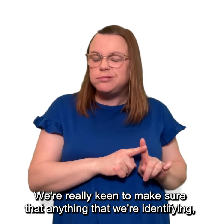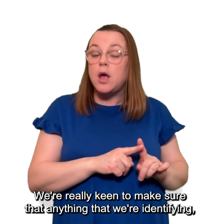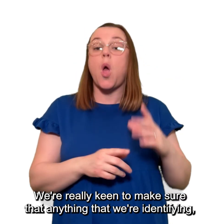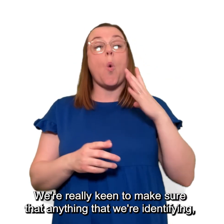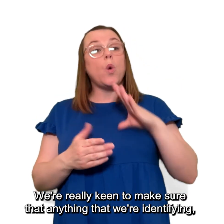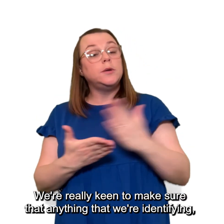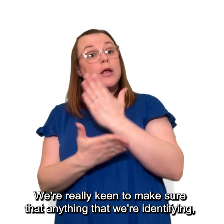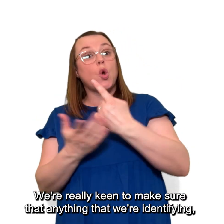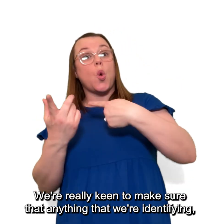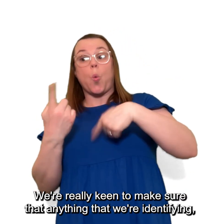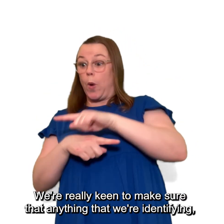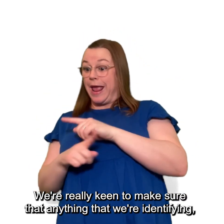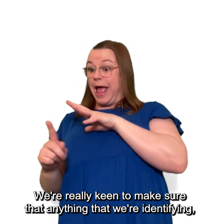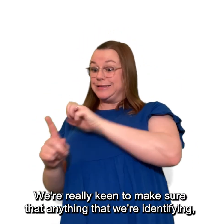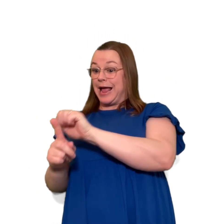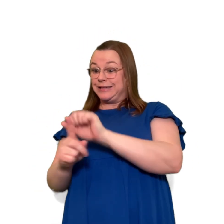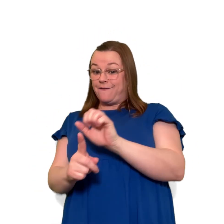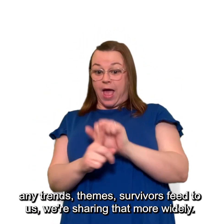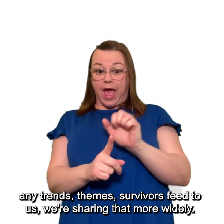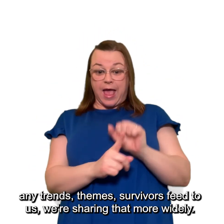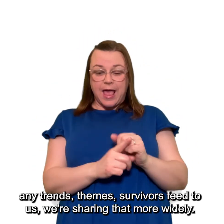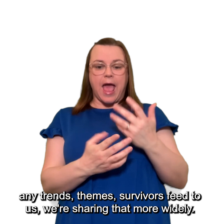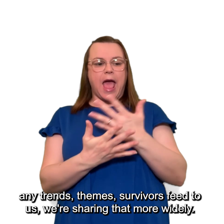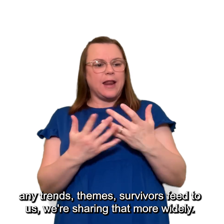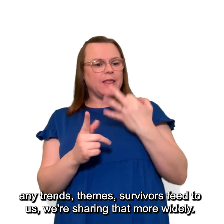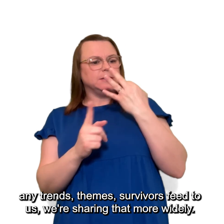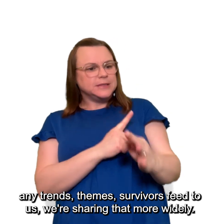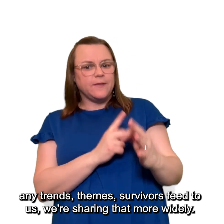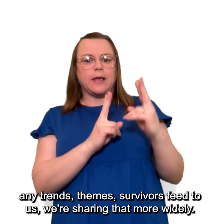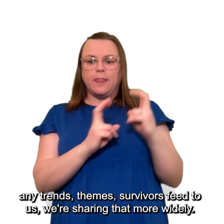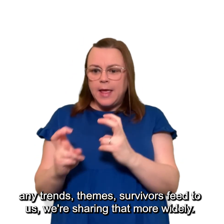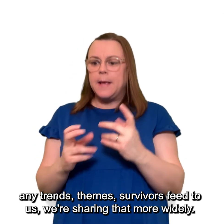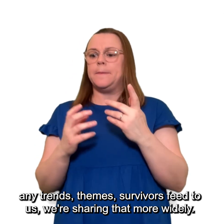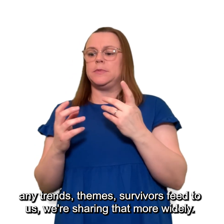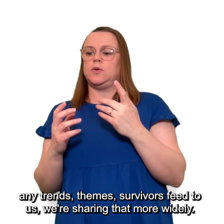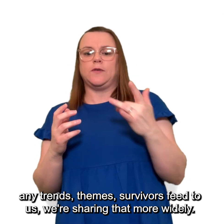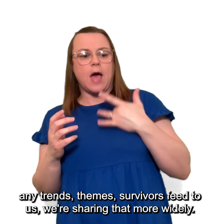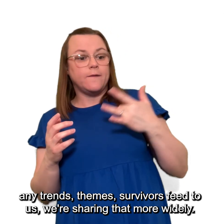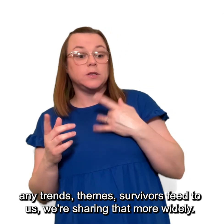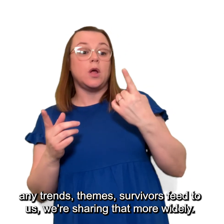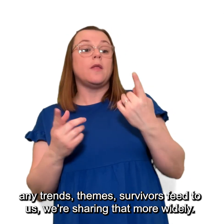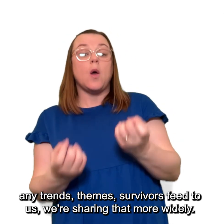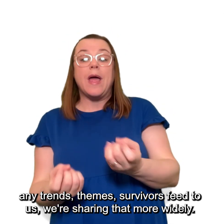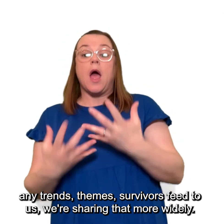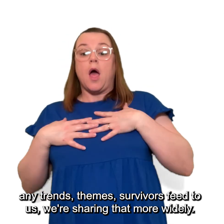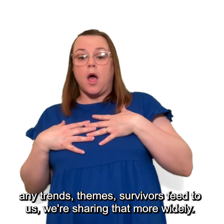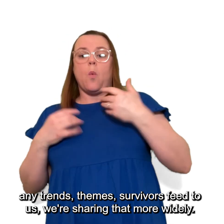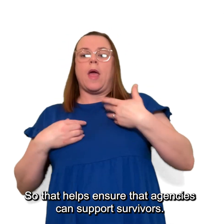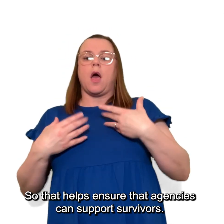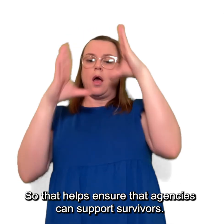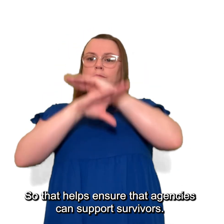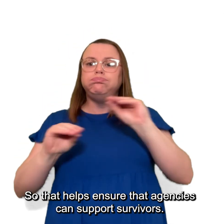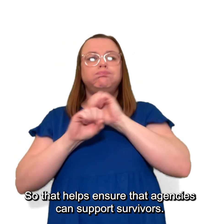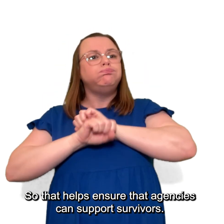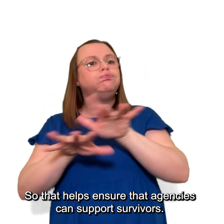keen to make sure that anything that we're identifying, any trends, themes, survivors that are feeding to us, we're sharing that more widely.